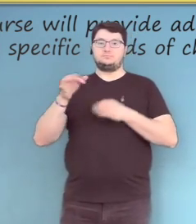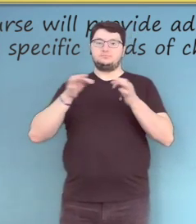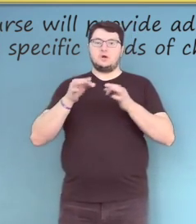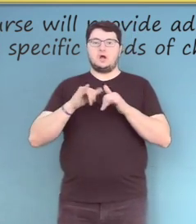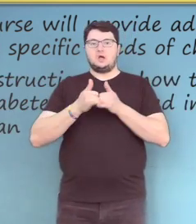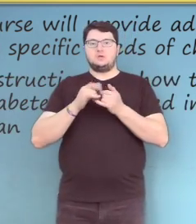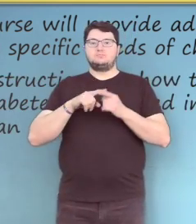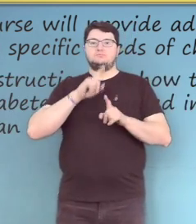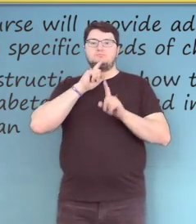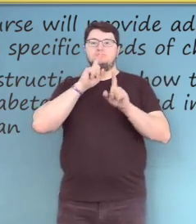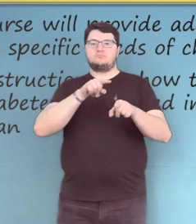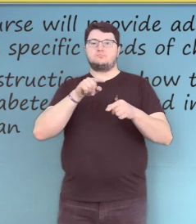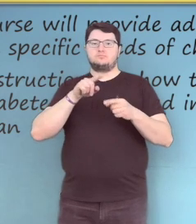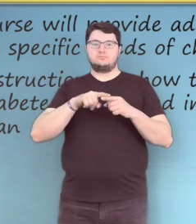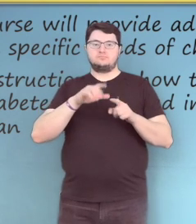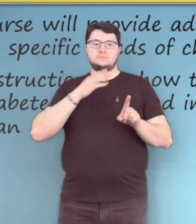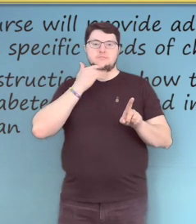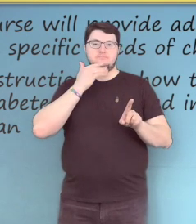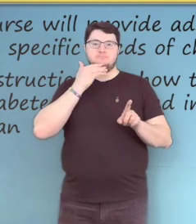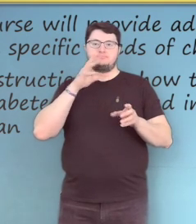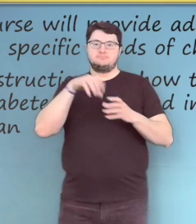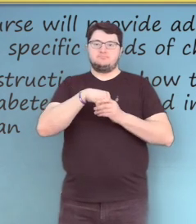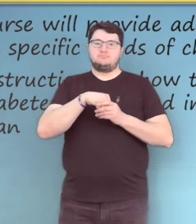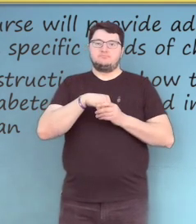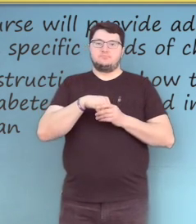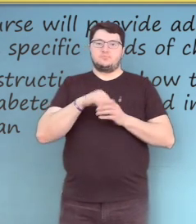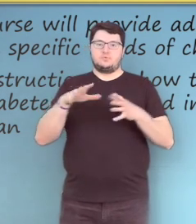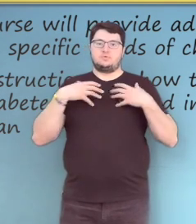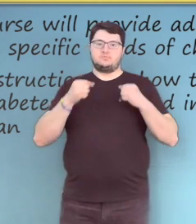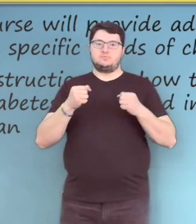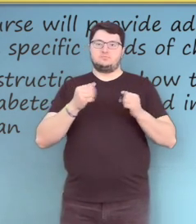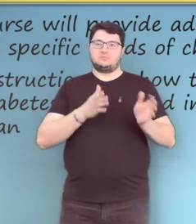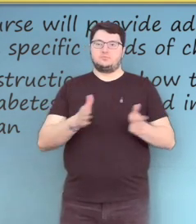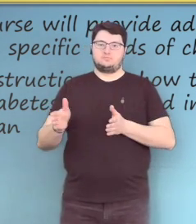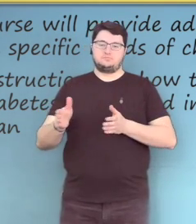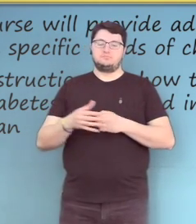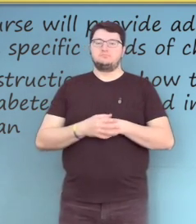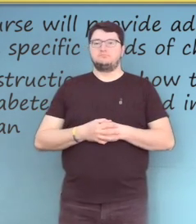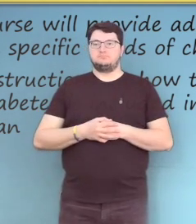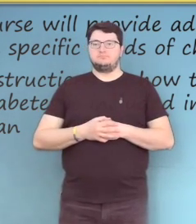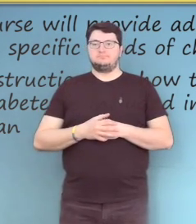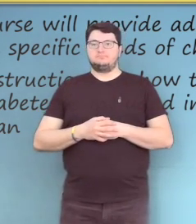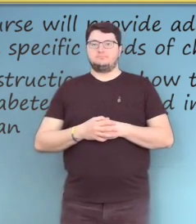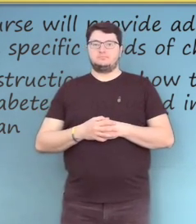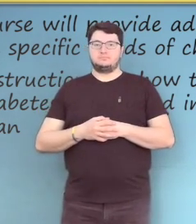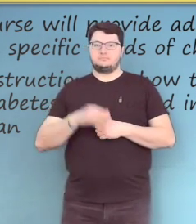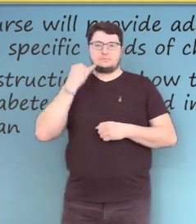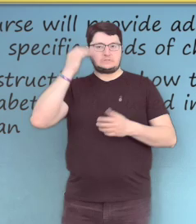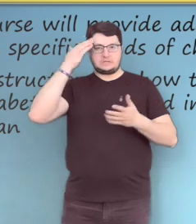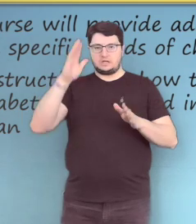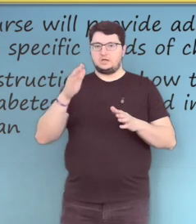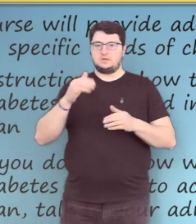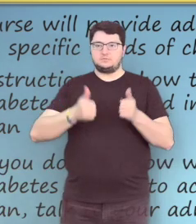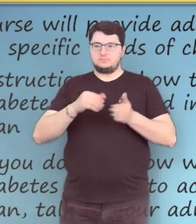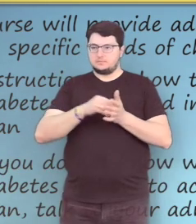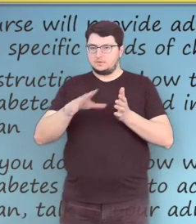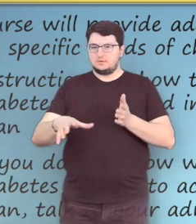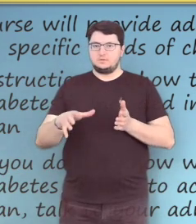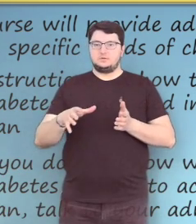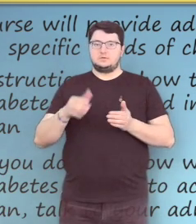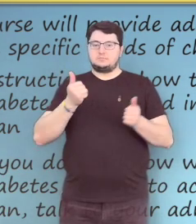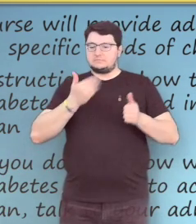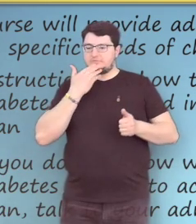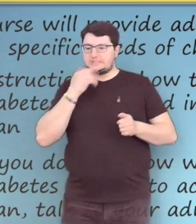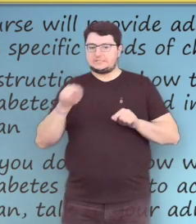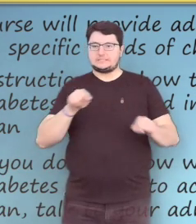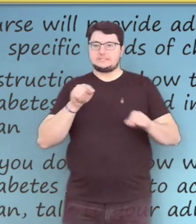Also, instructions on how to respond to a child's diabetes is included in their health care plan. If you do